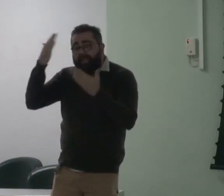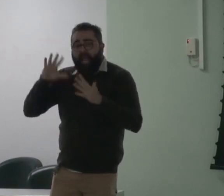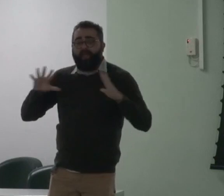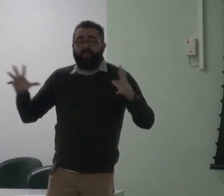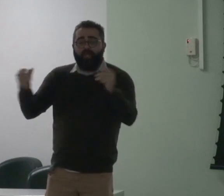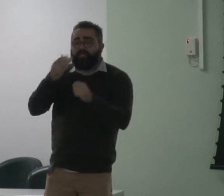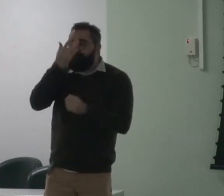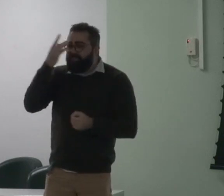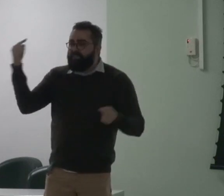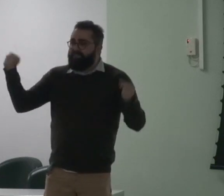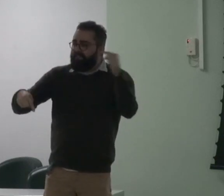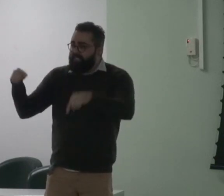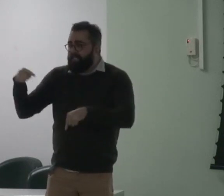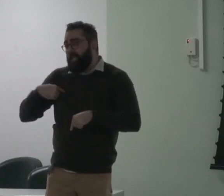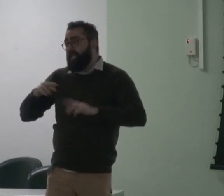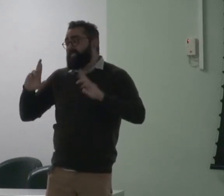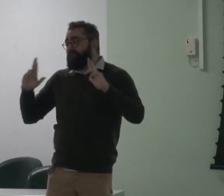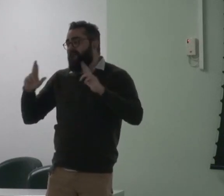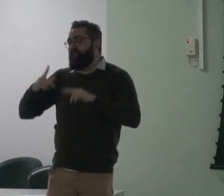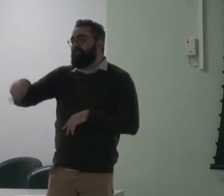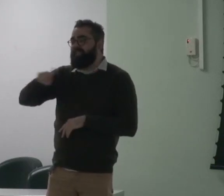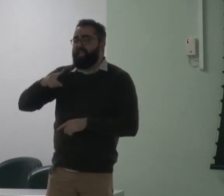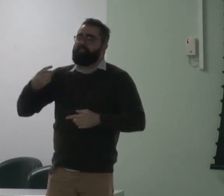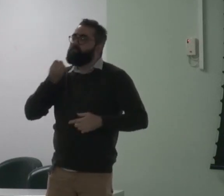and productive discussion today.